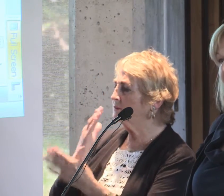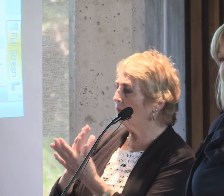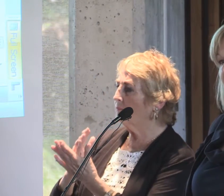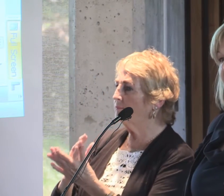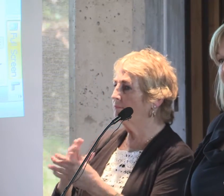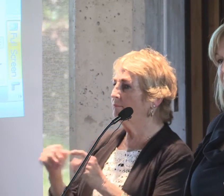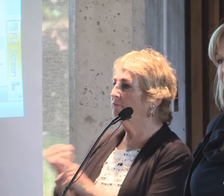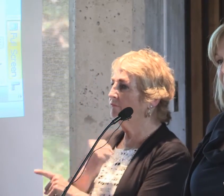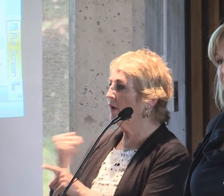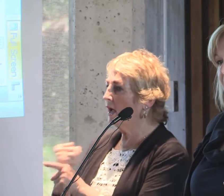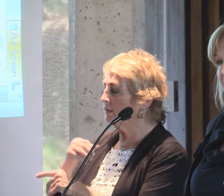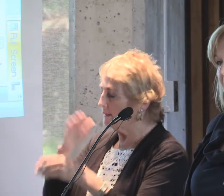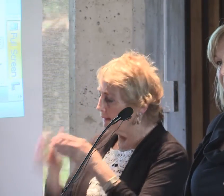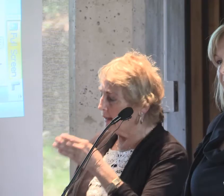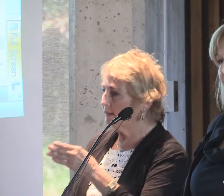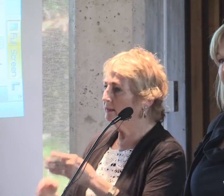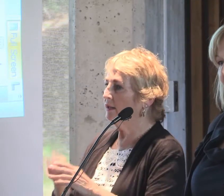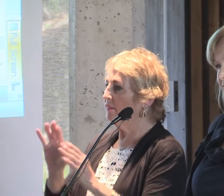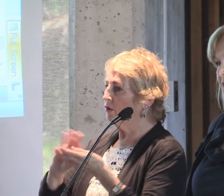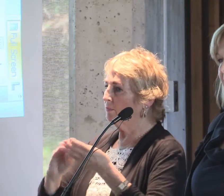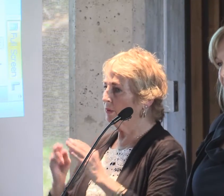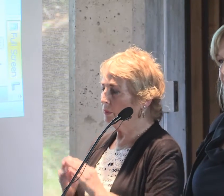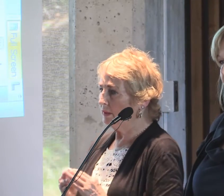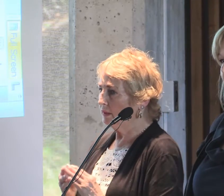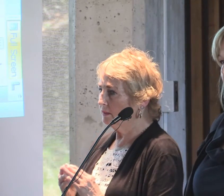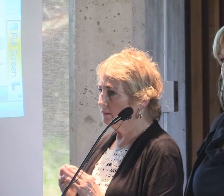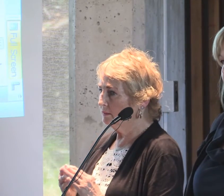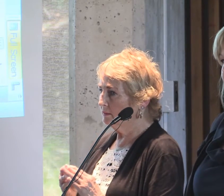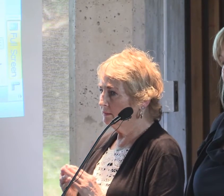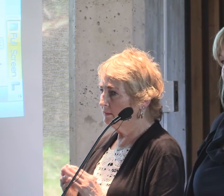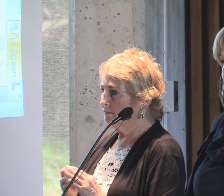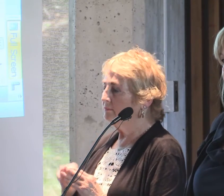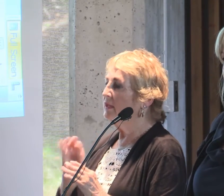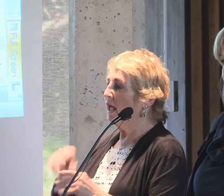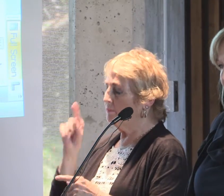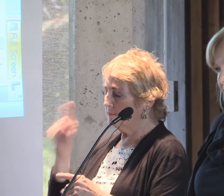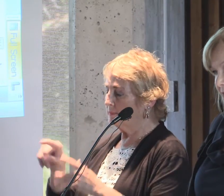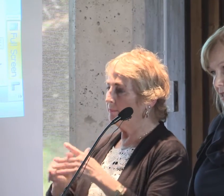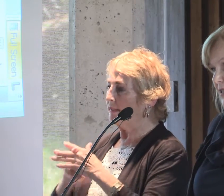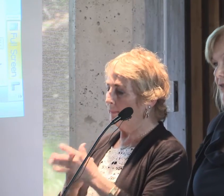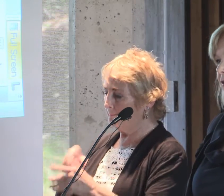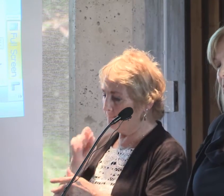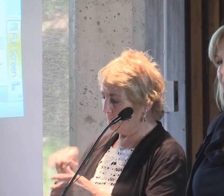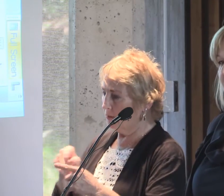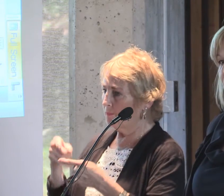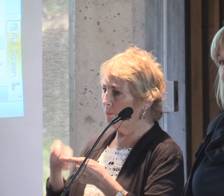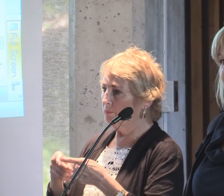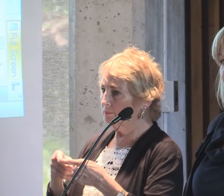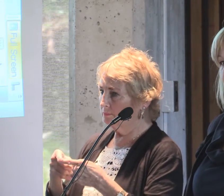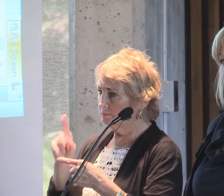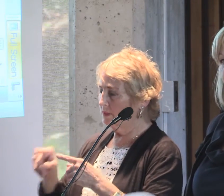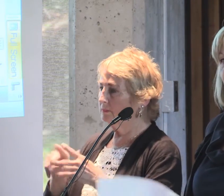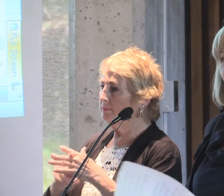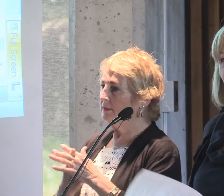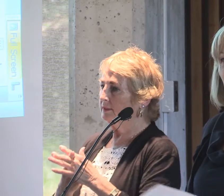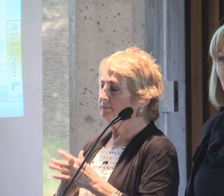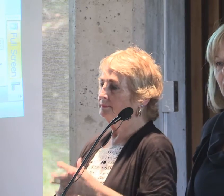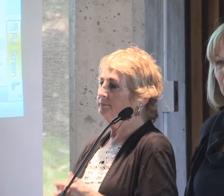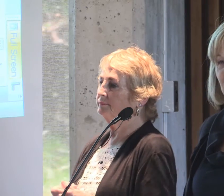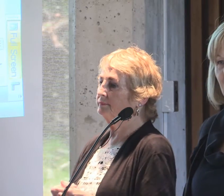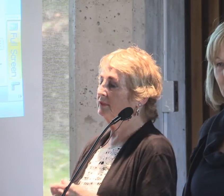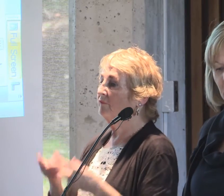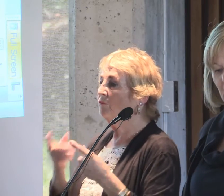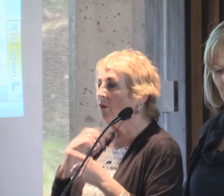their lives and in their communities. And that really is where we have to start. That really is the first place that we need to go when we try